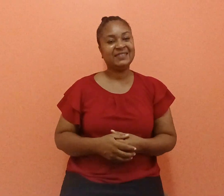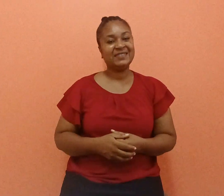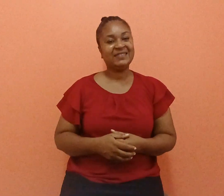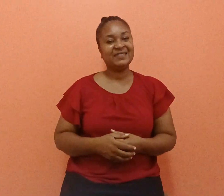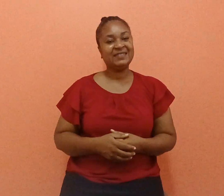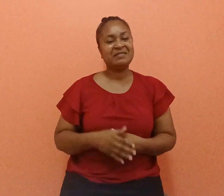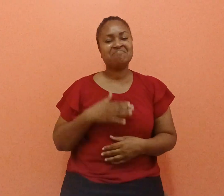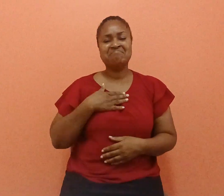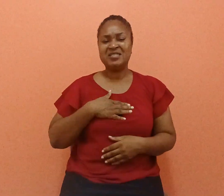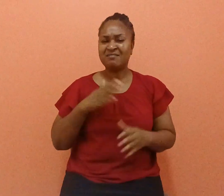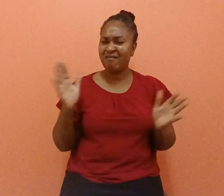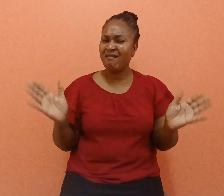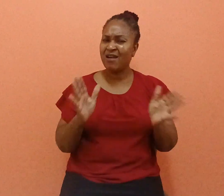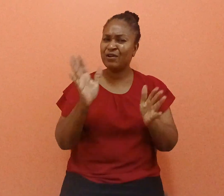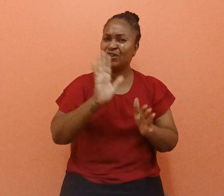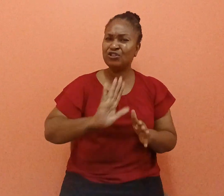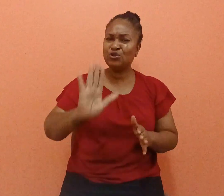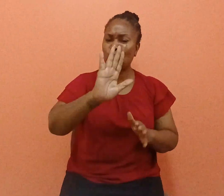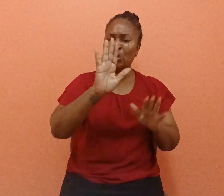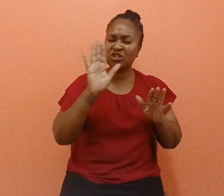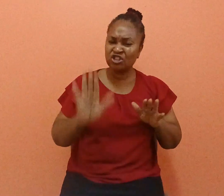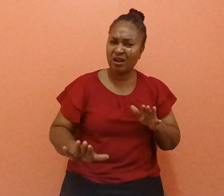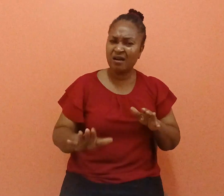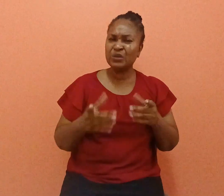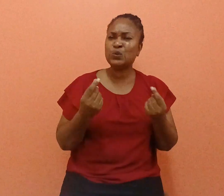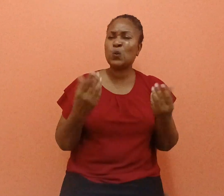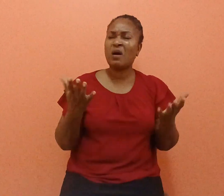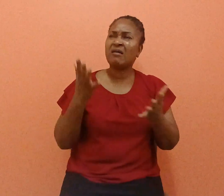Please encourage your child to talk to Jesus in prayer.